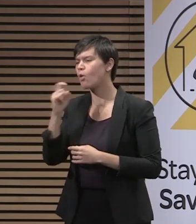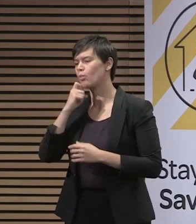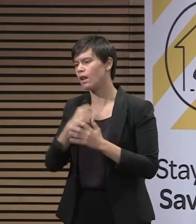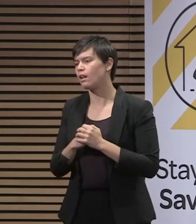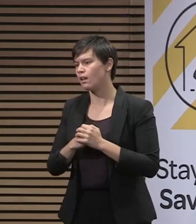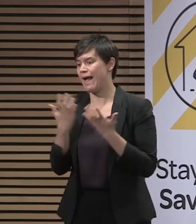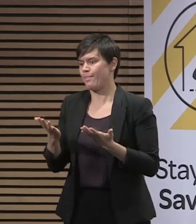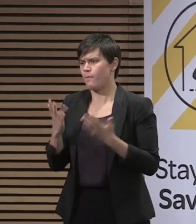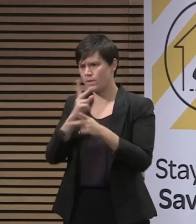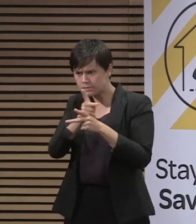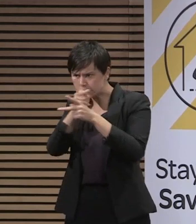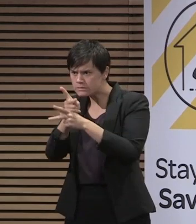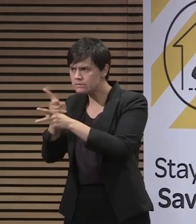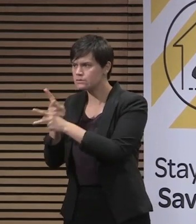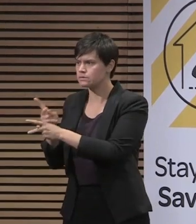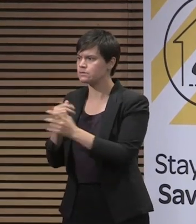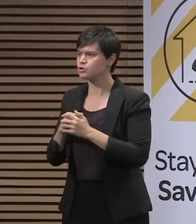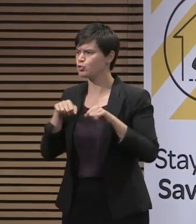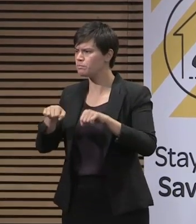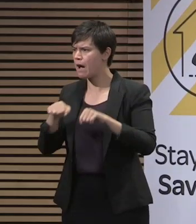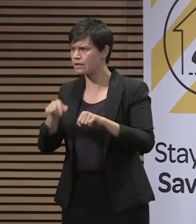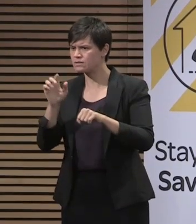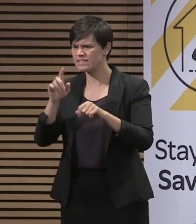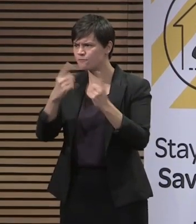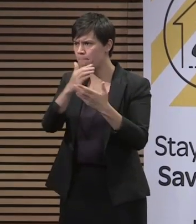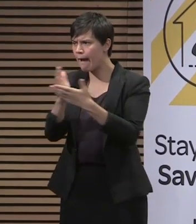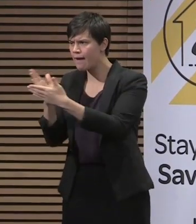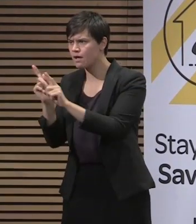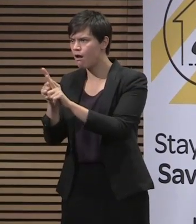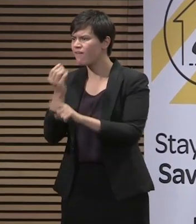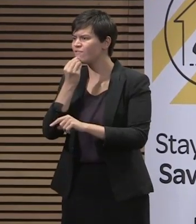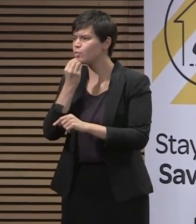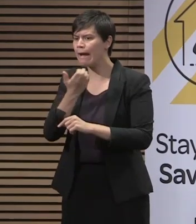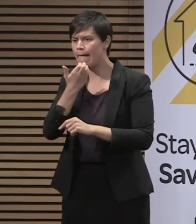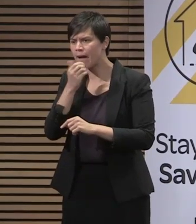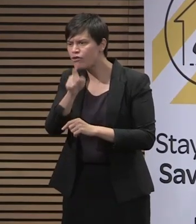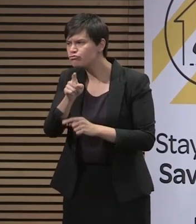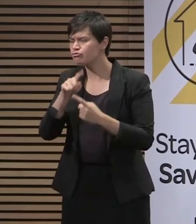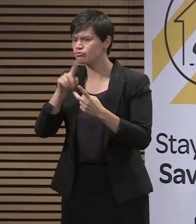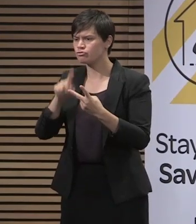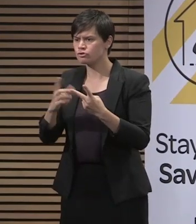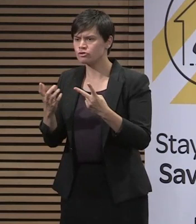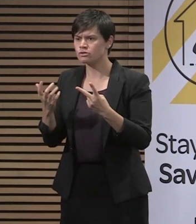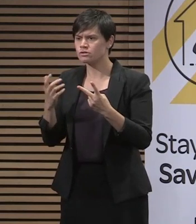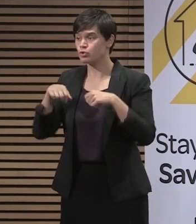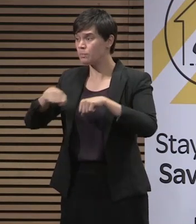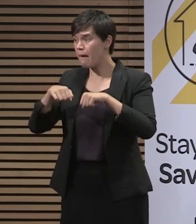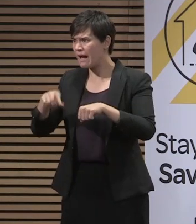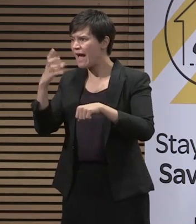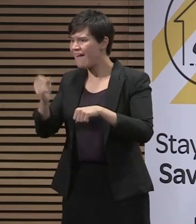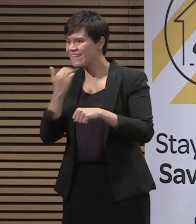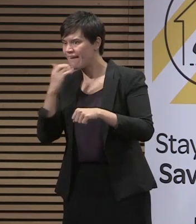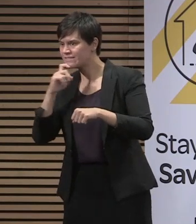watchful eye on every element, the amount of stock that people are seeing, the ability of supermarkets to restock,